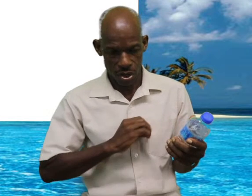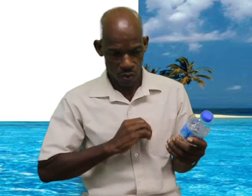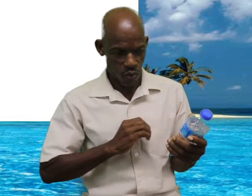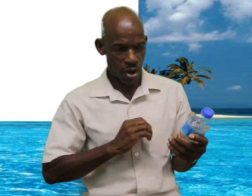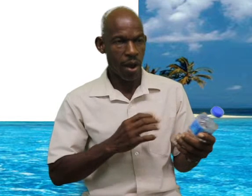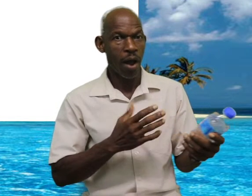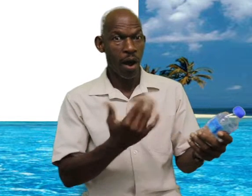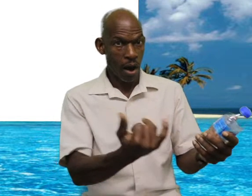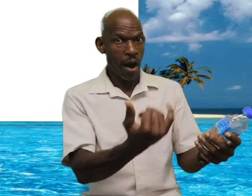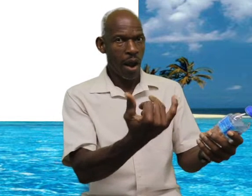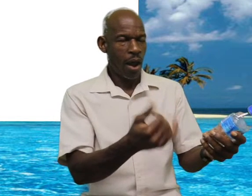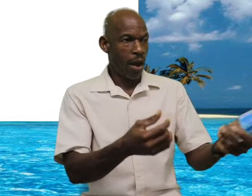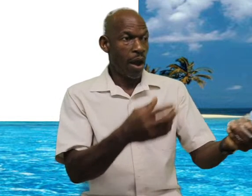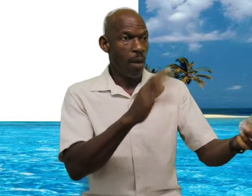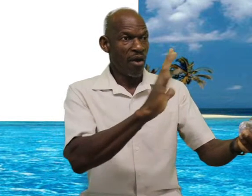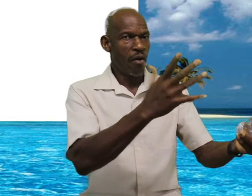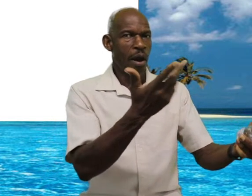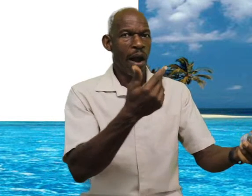say I